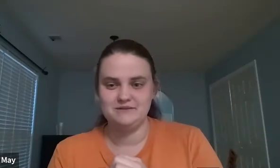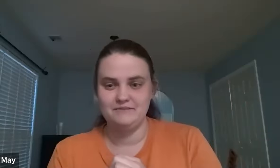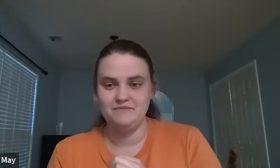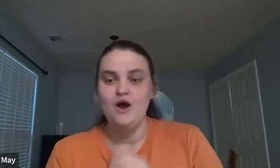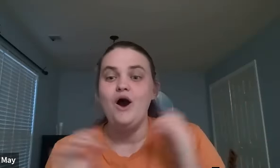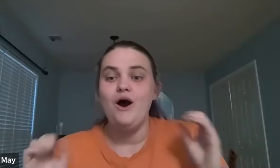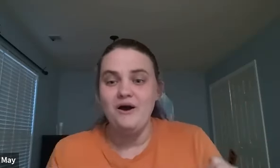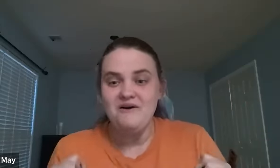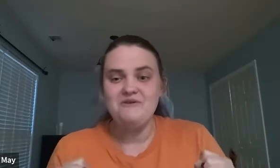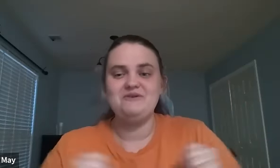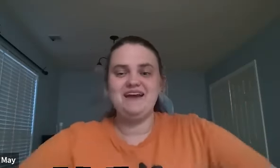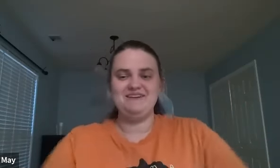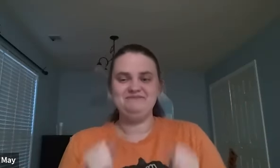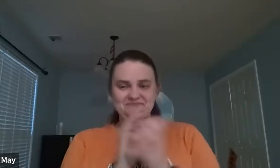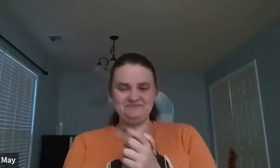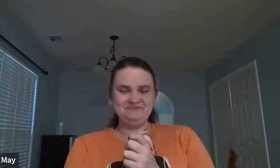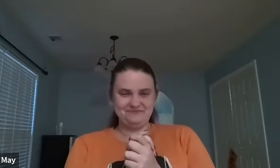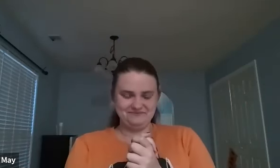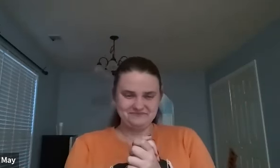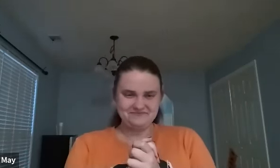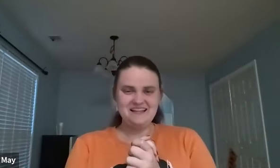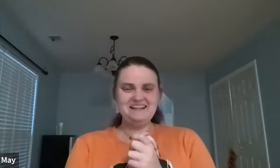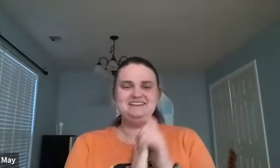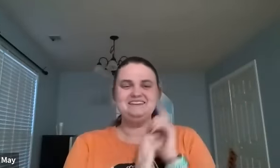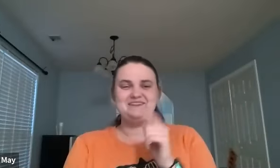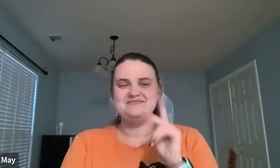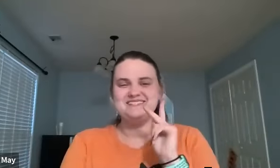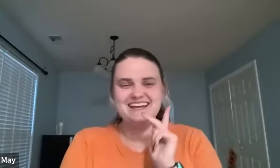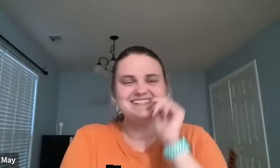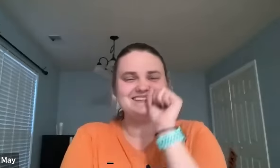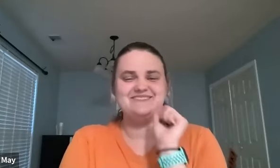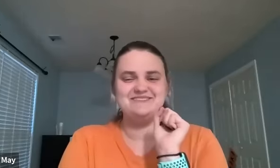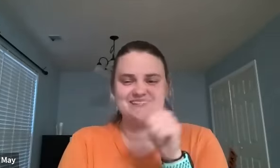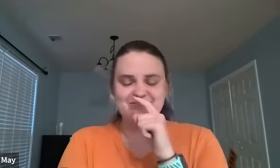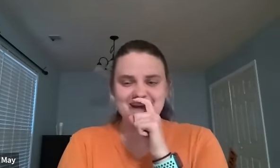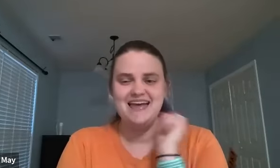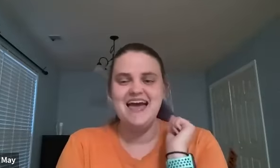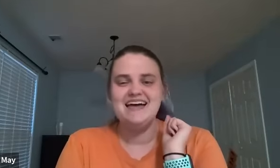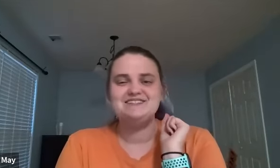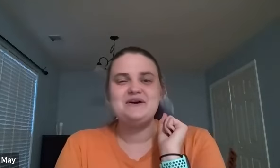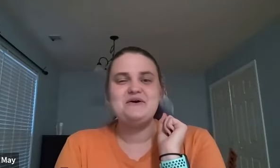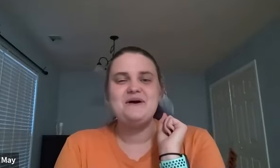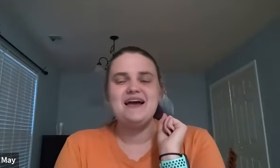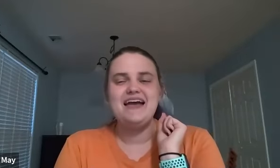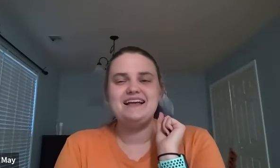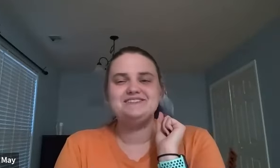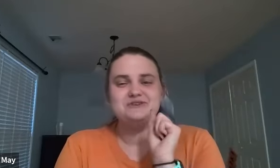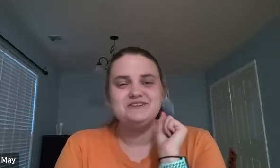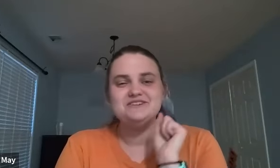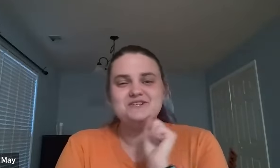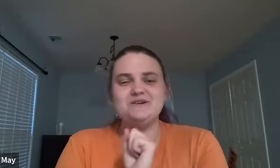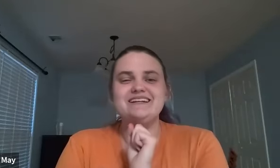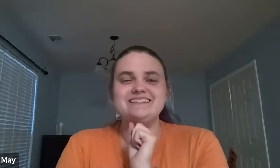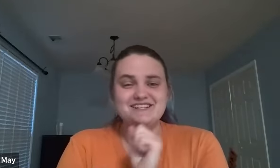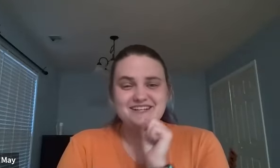about. Oh, okay. Sorry, Miss Katie sent one. So trick or treat is actually